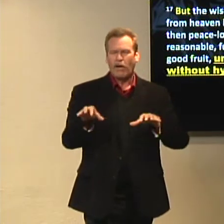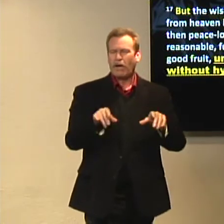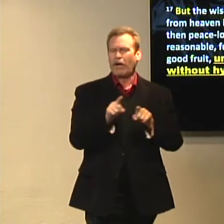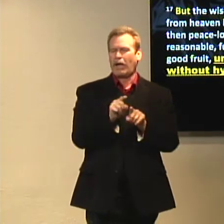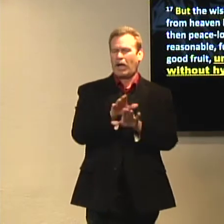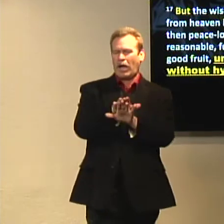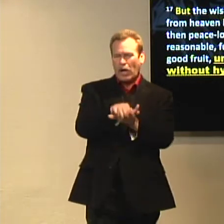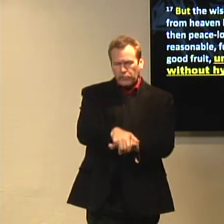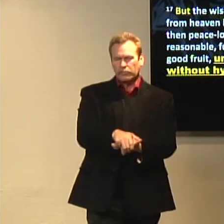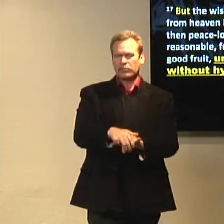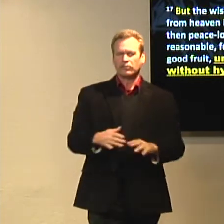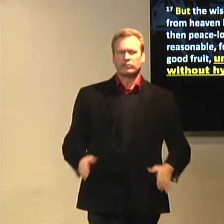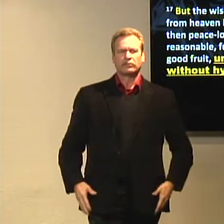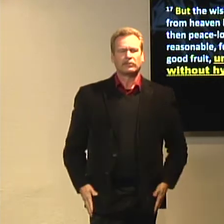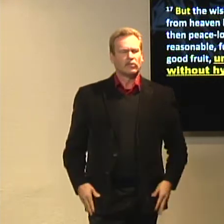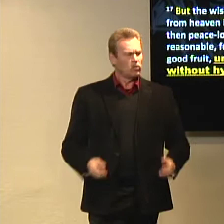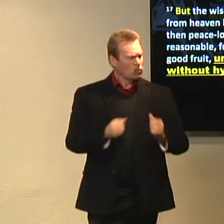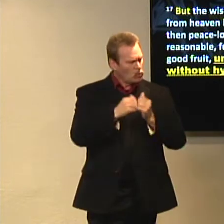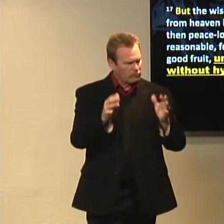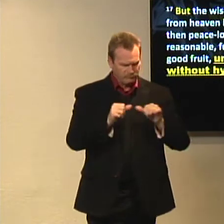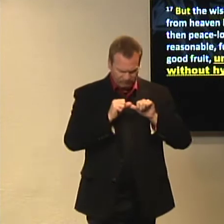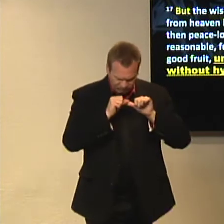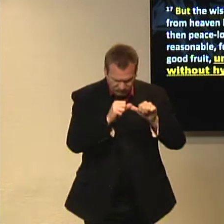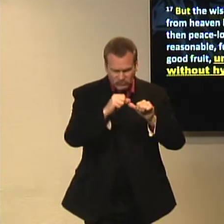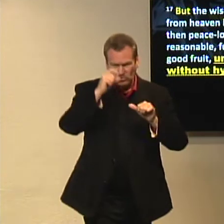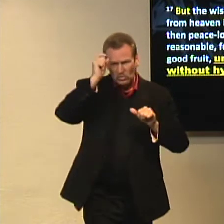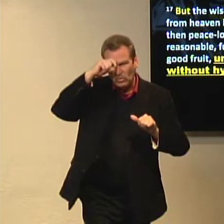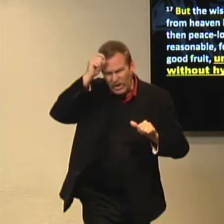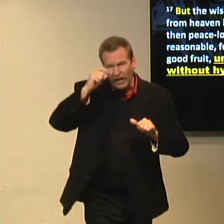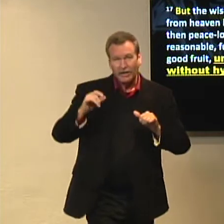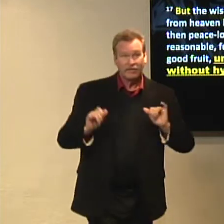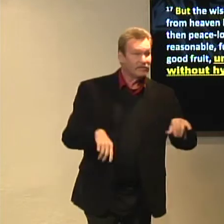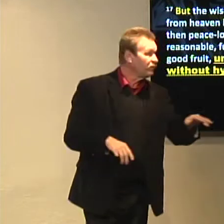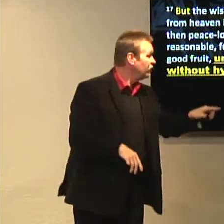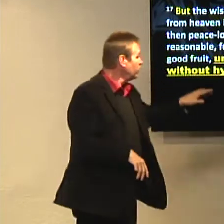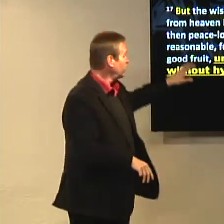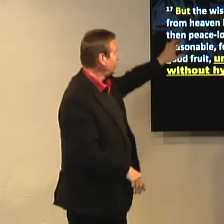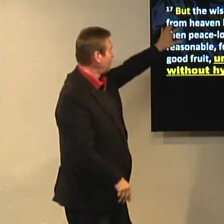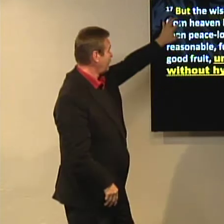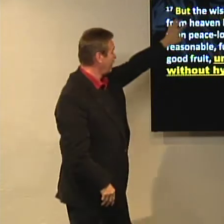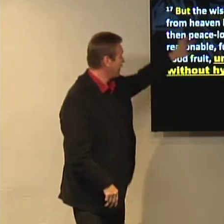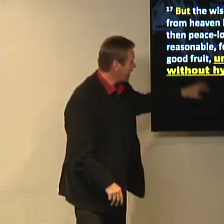on without this hypocrisy.